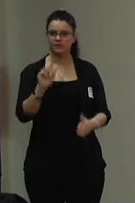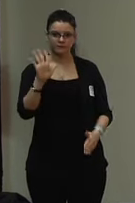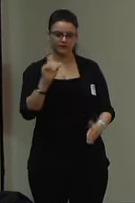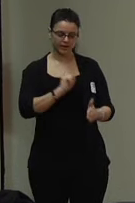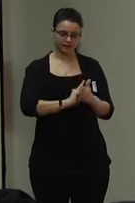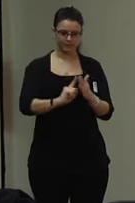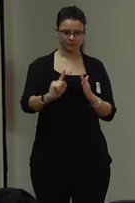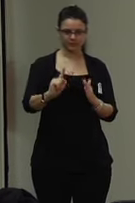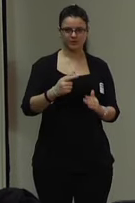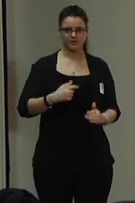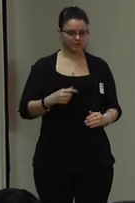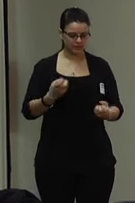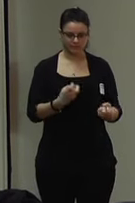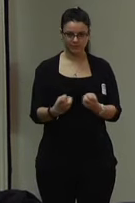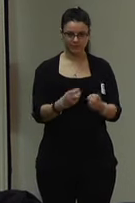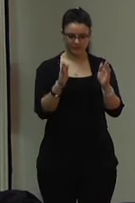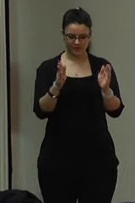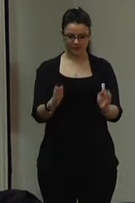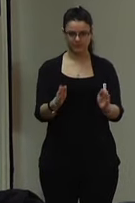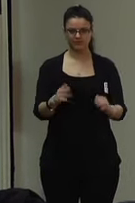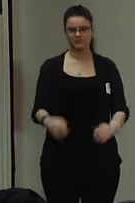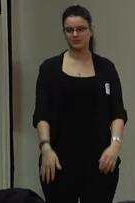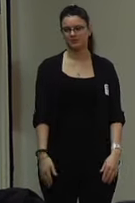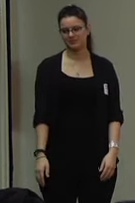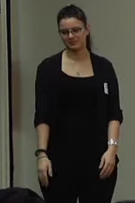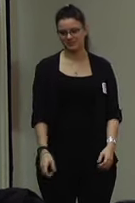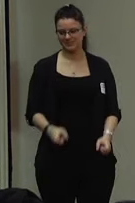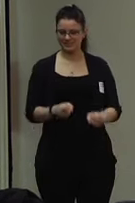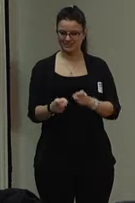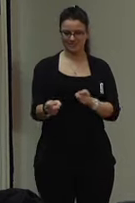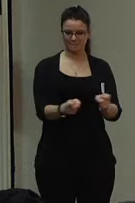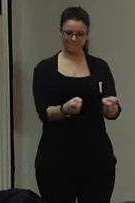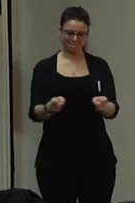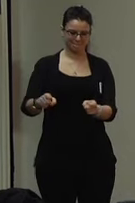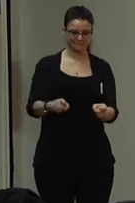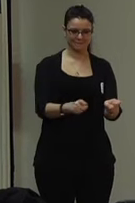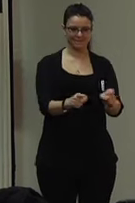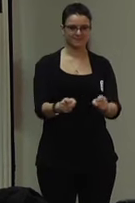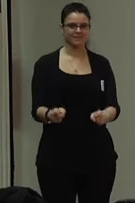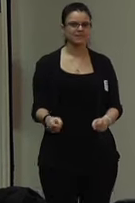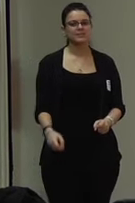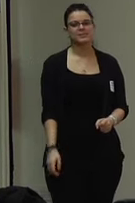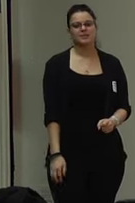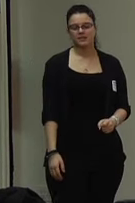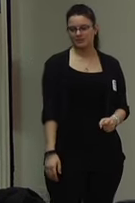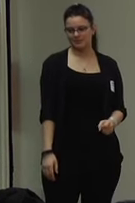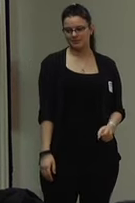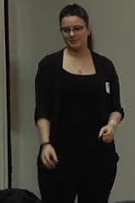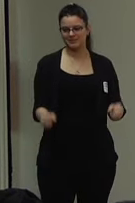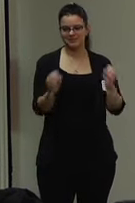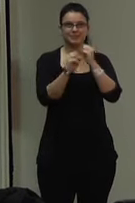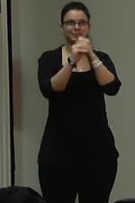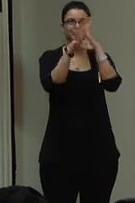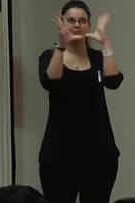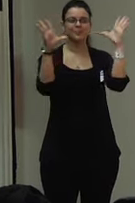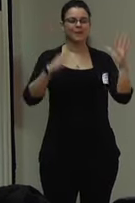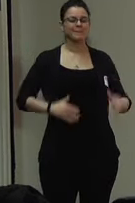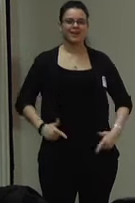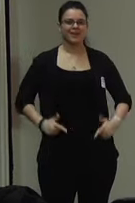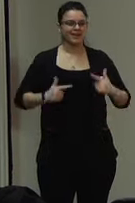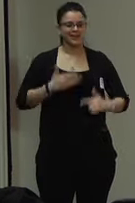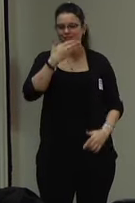5 weeks, I was back on the ice after having hardly been able to walk for 5 years. And it was a miracle. I had my life back. I could